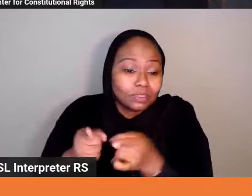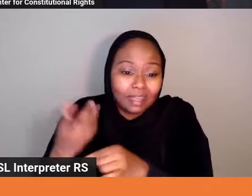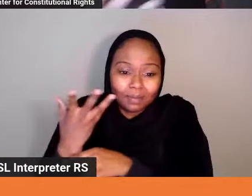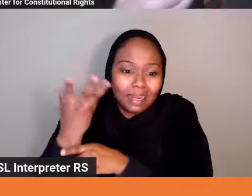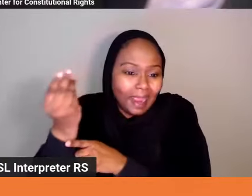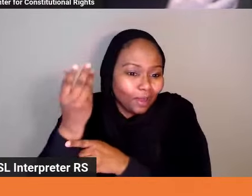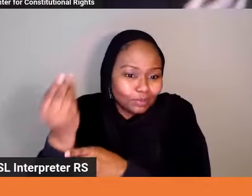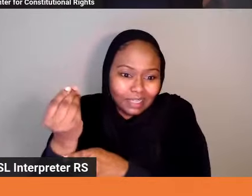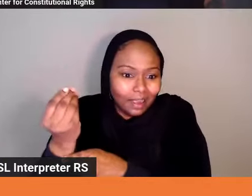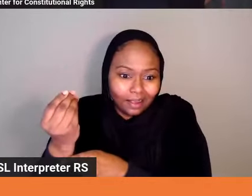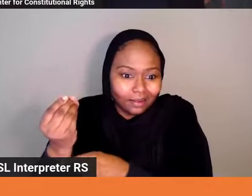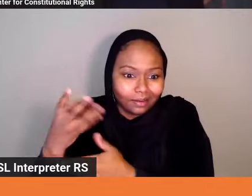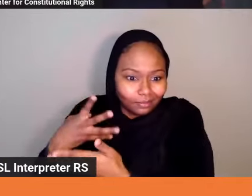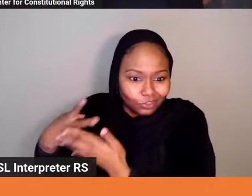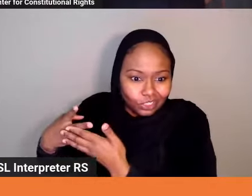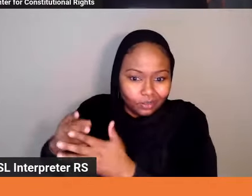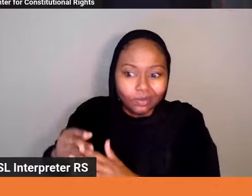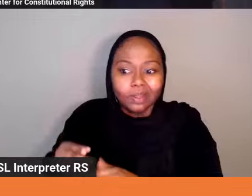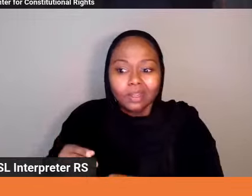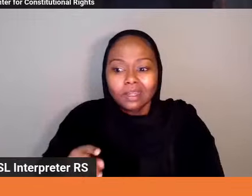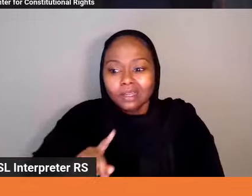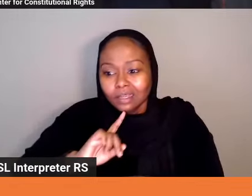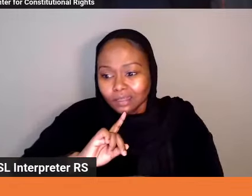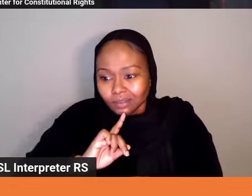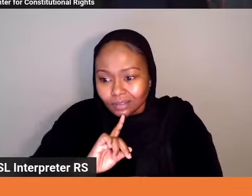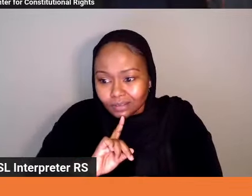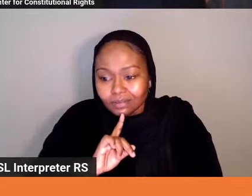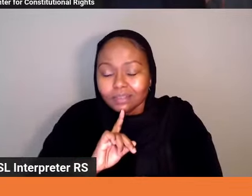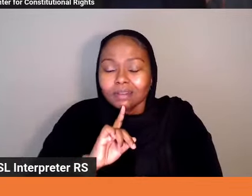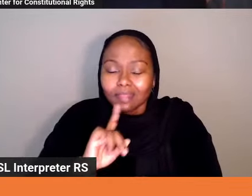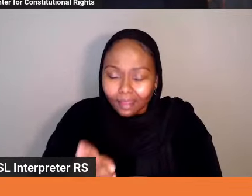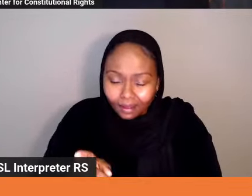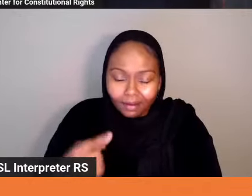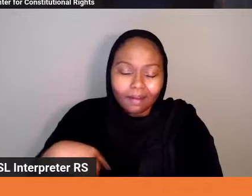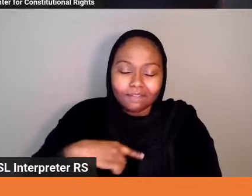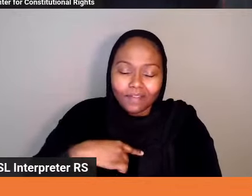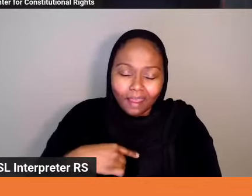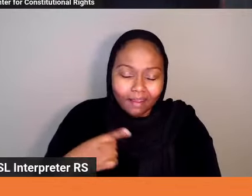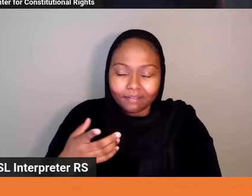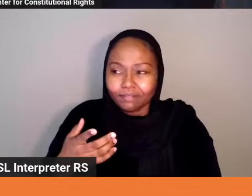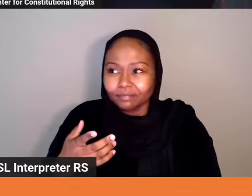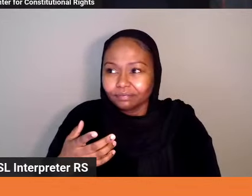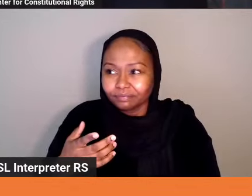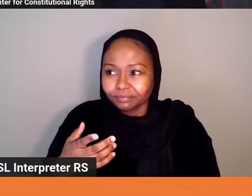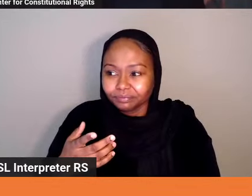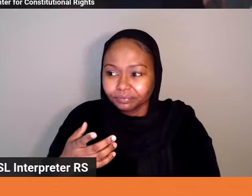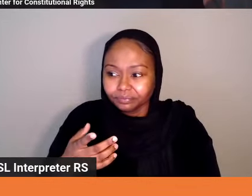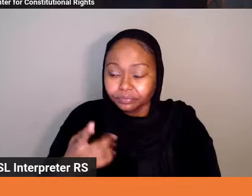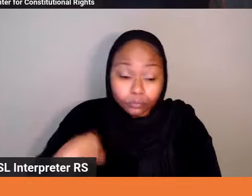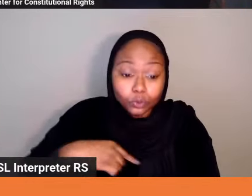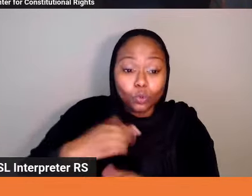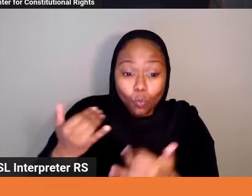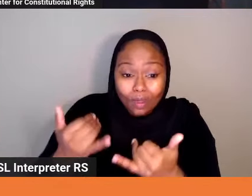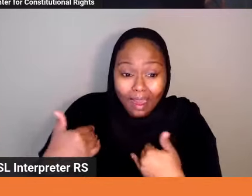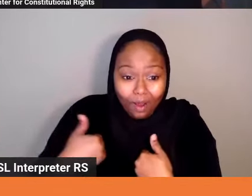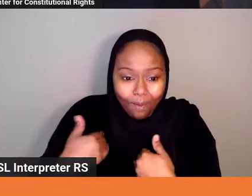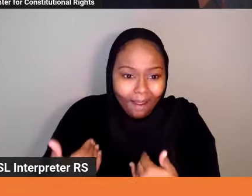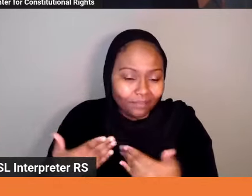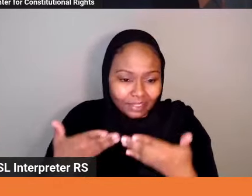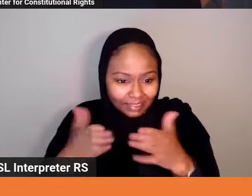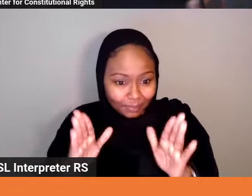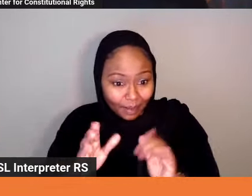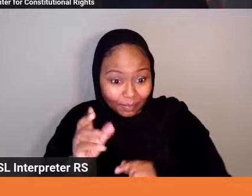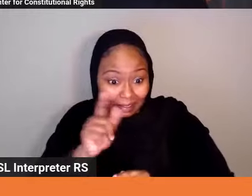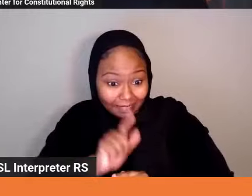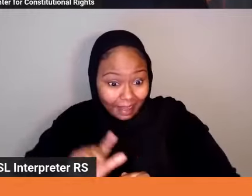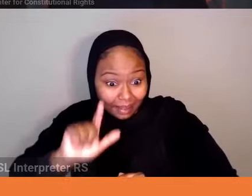Ghraib. They have been in public libraries, universities, cultural centers around the